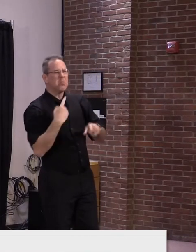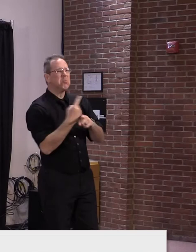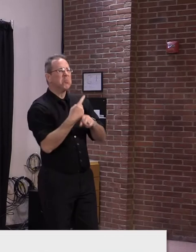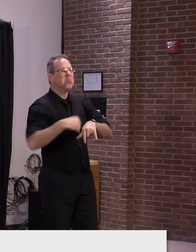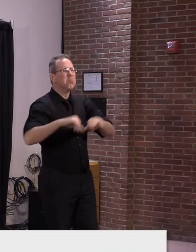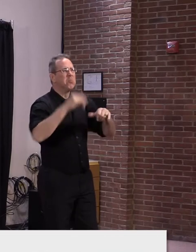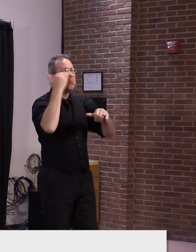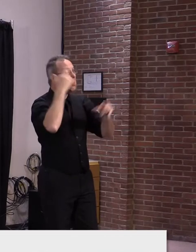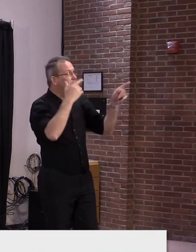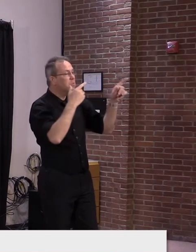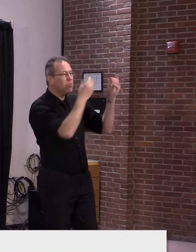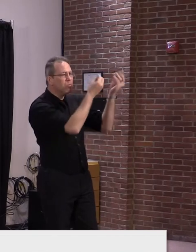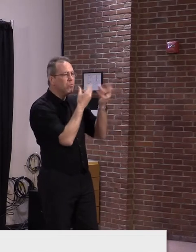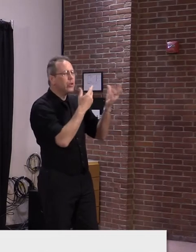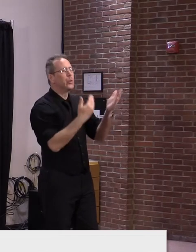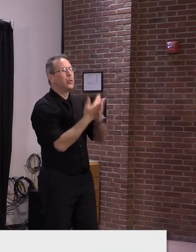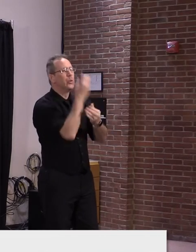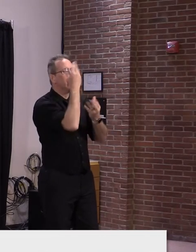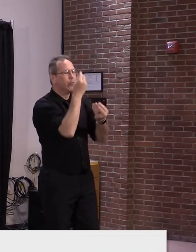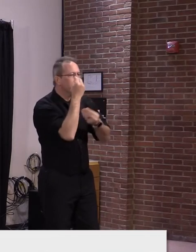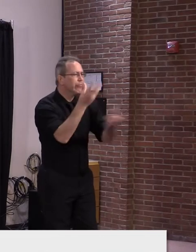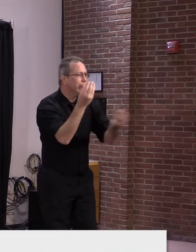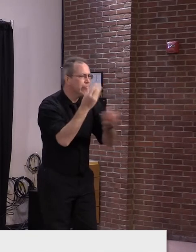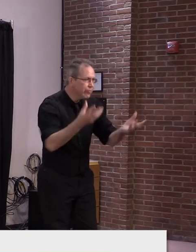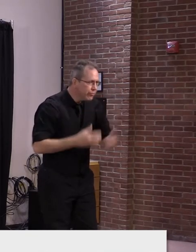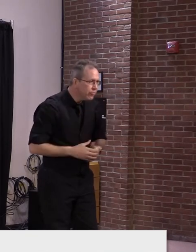be shocked that there's going to be